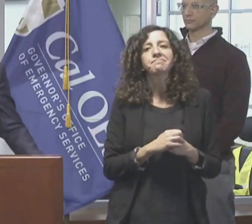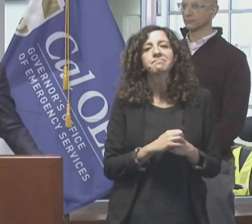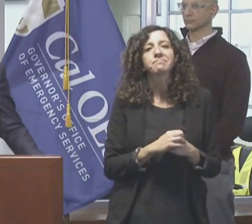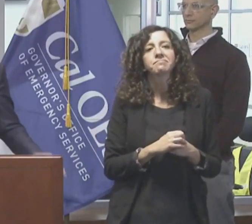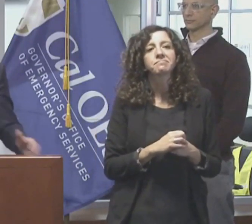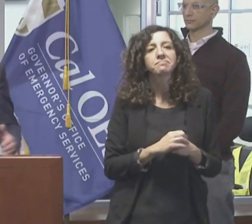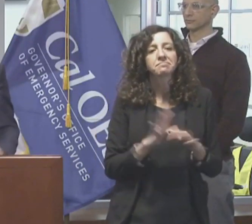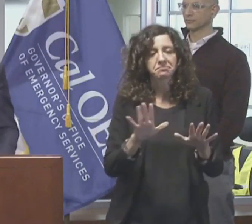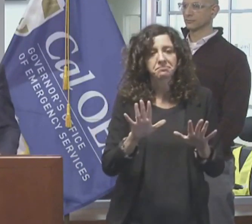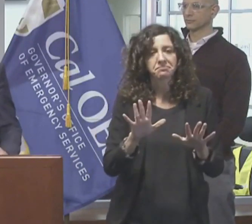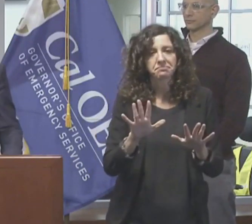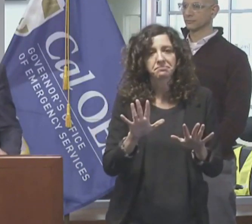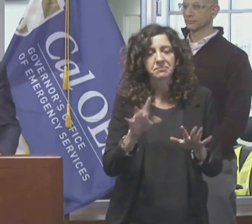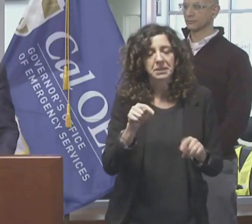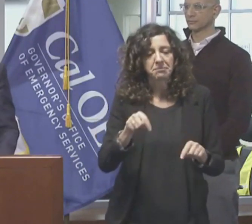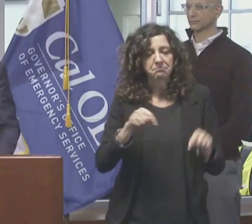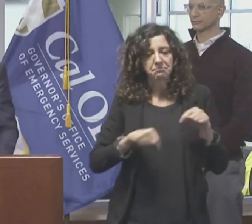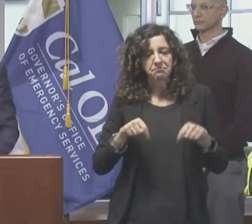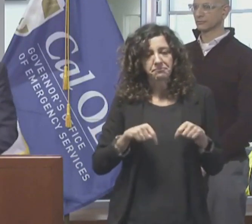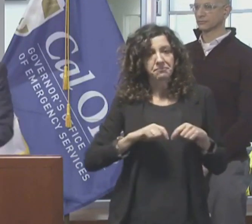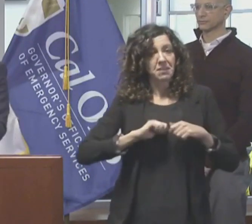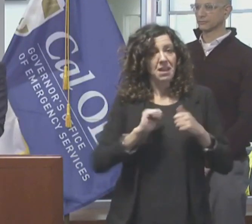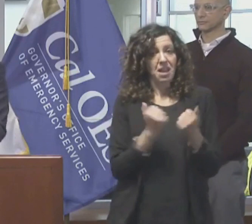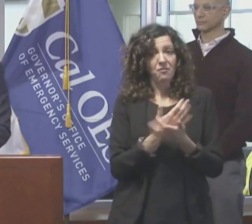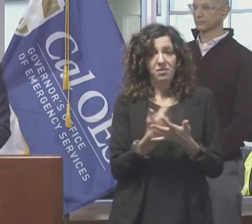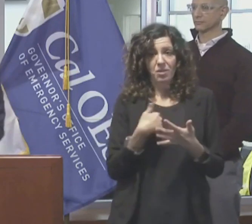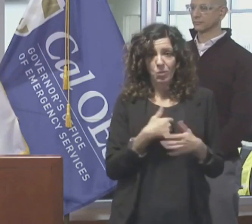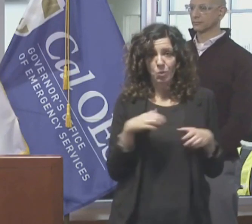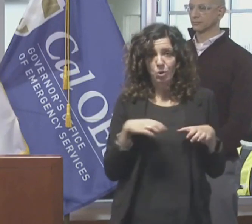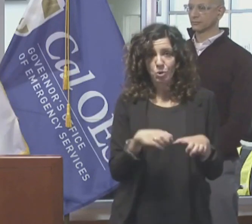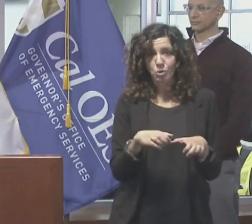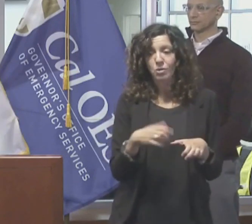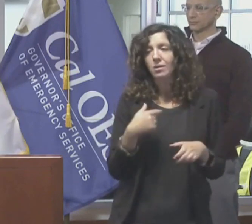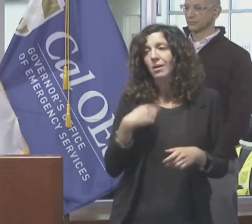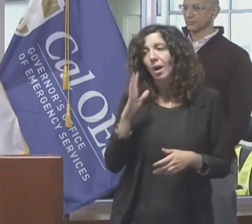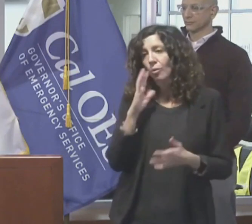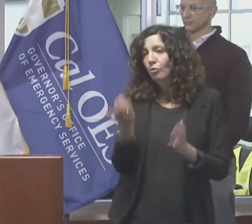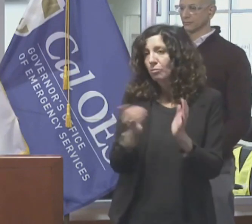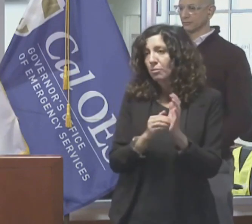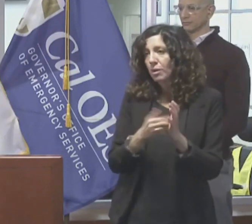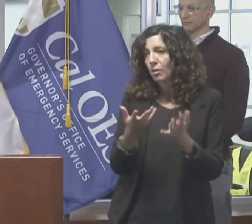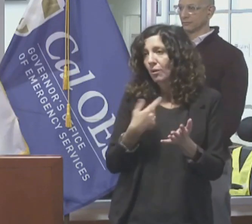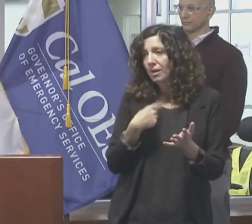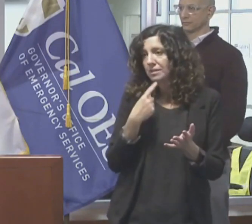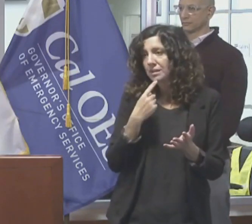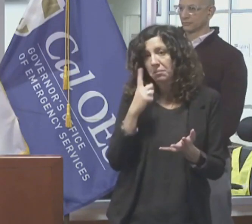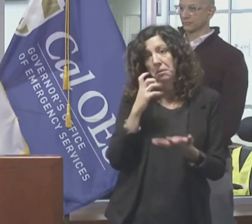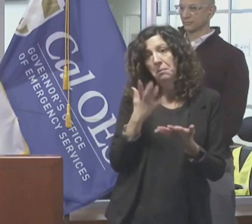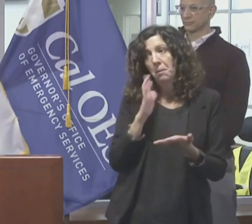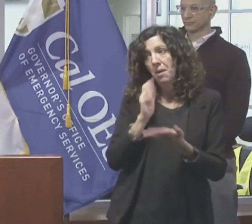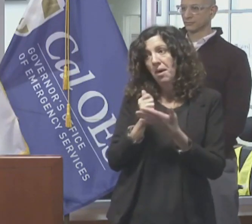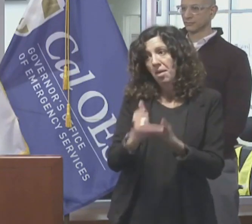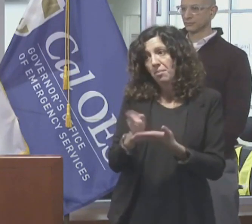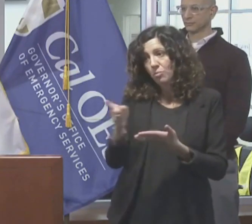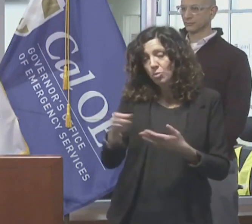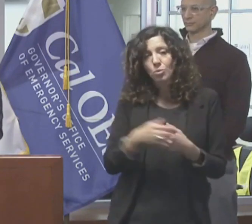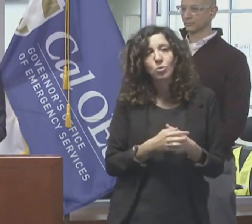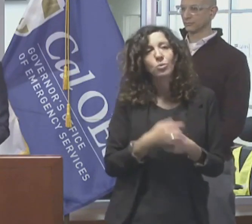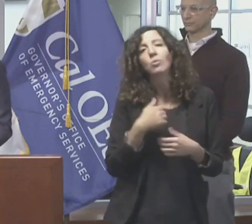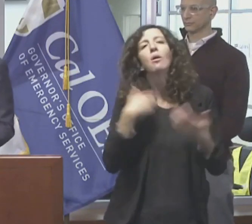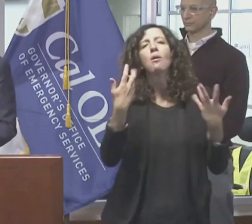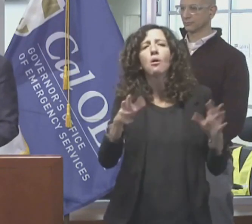let's take a step back. Every single thing we're doing, I'll remind you what I just said, and I'll repeat it because it could be helpful. I told you that